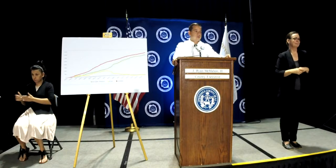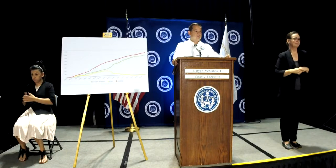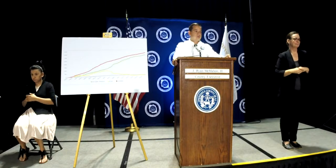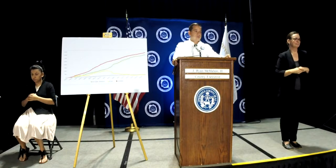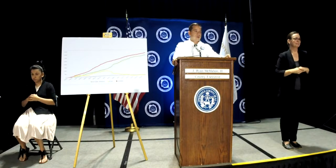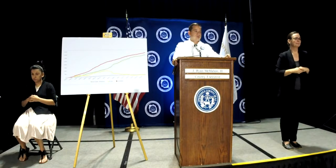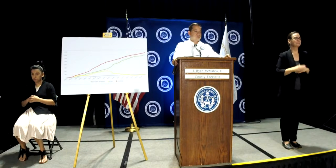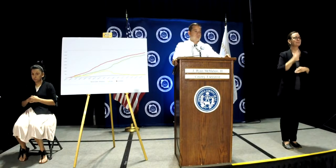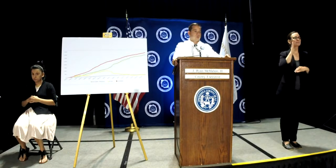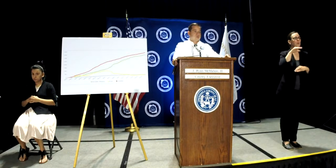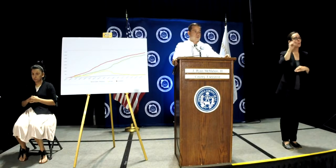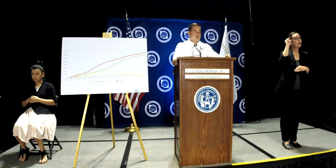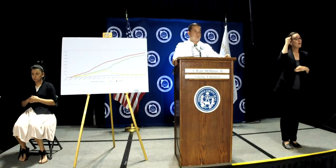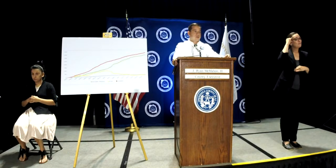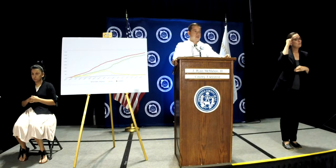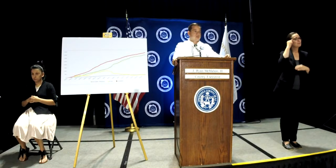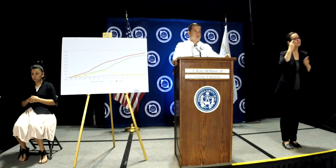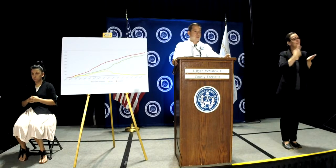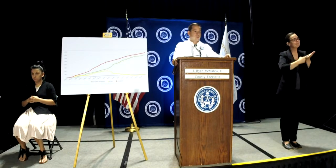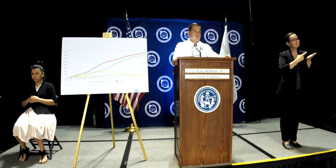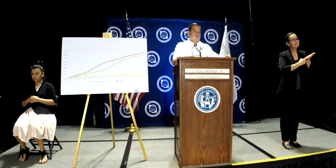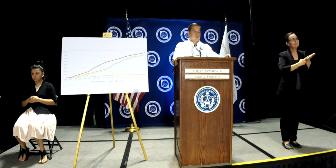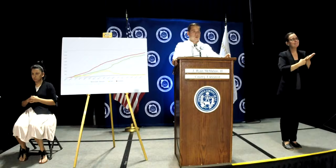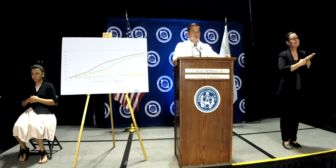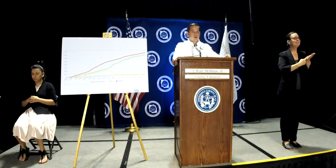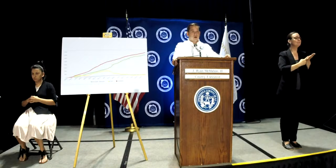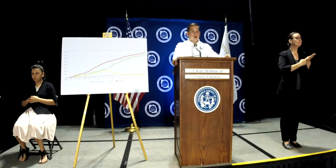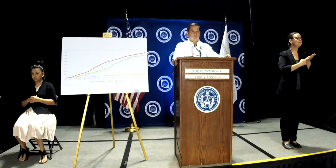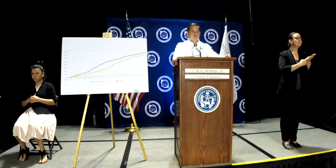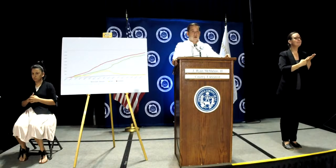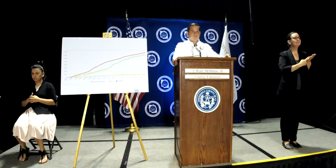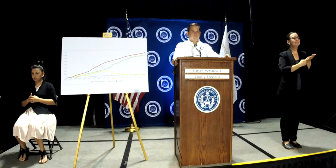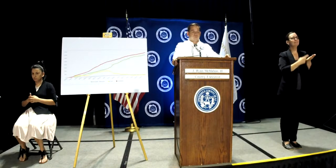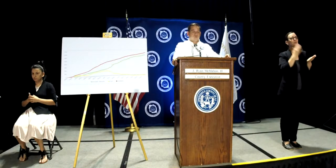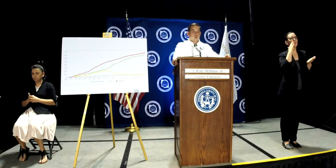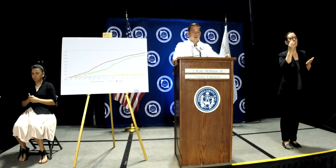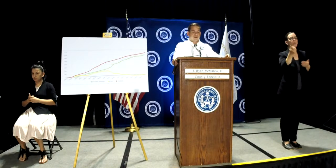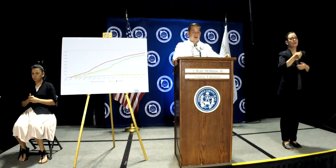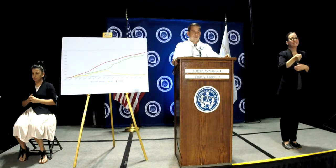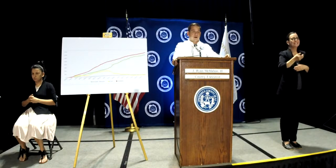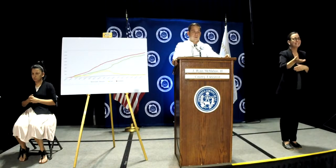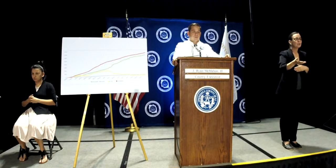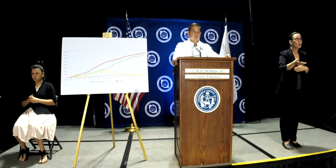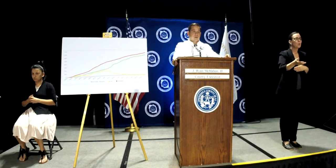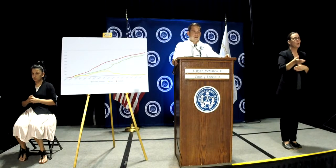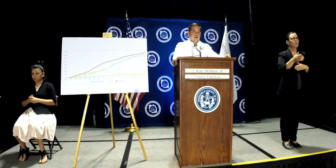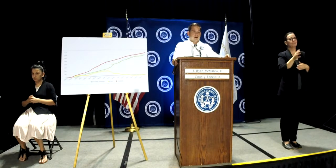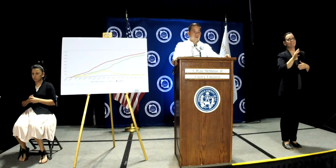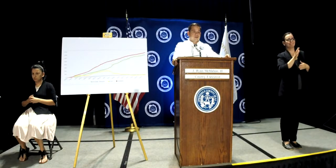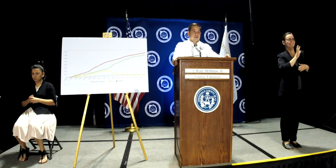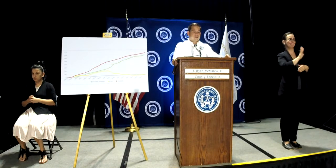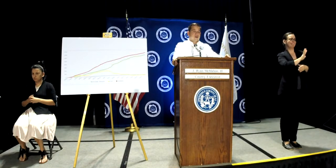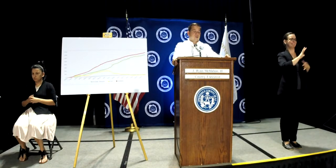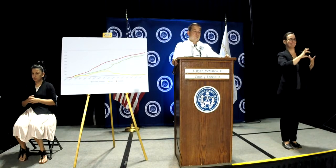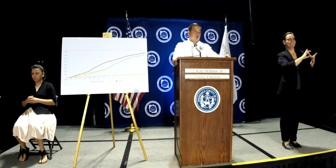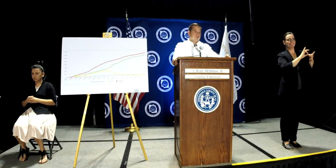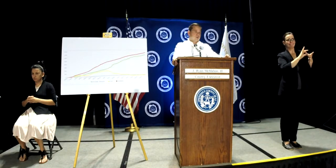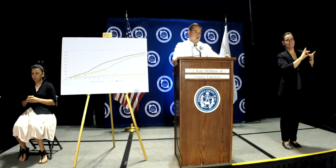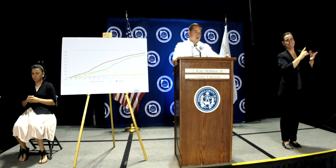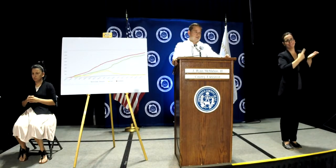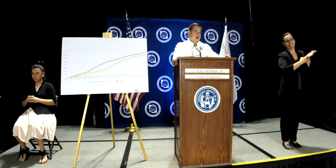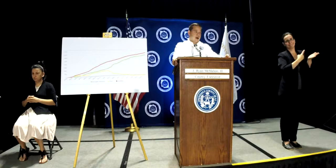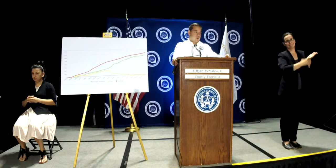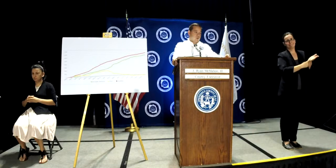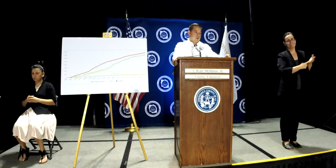that he might do something with some of the upstate casinos. But if you want to talk about how to get the